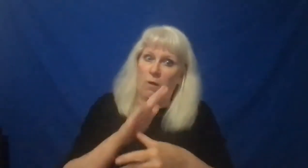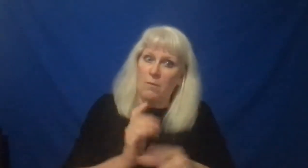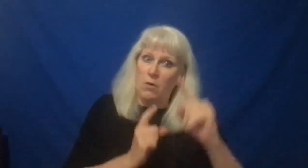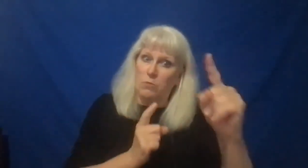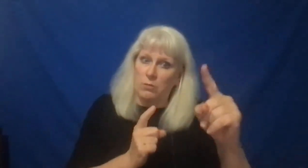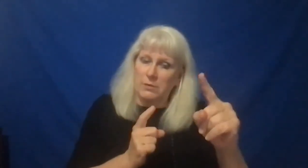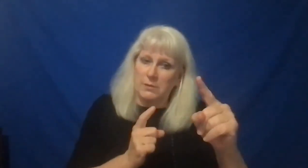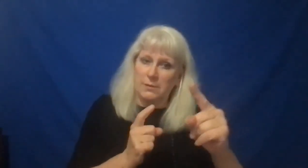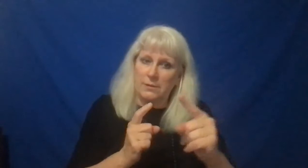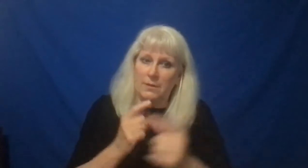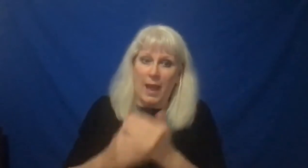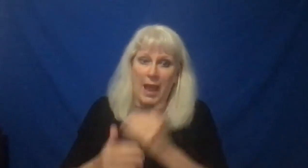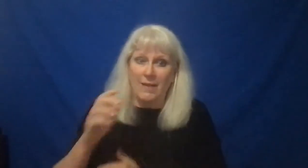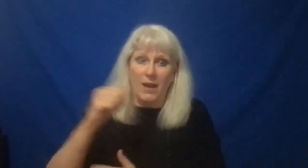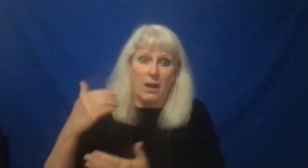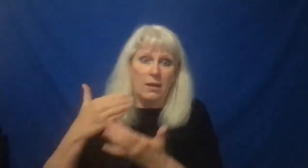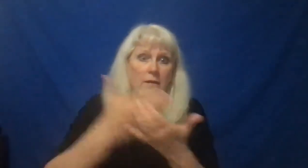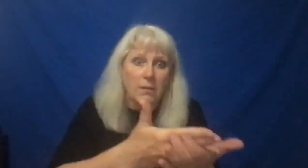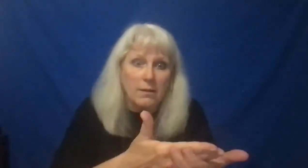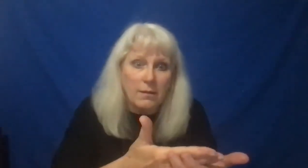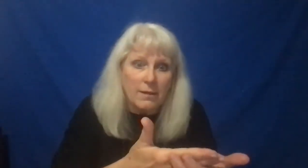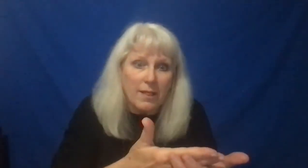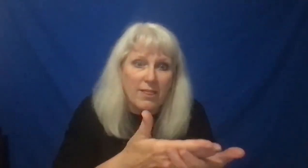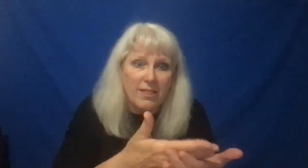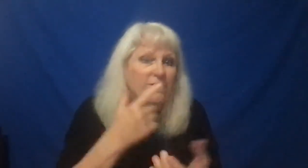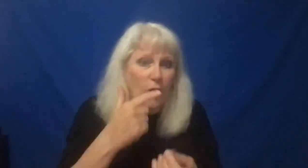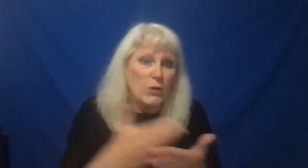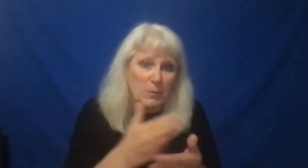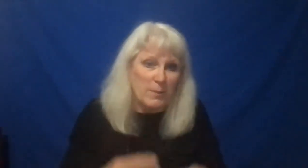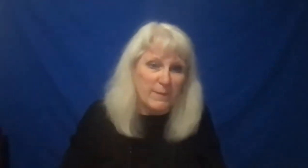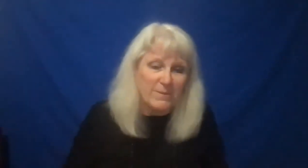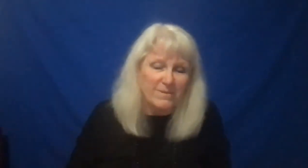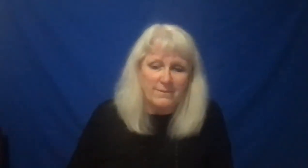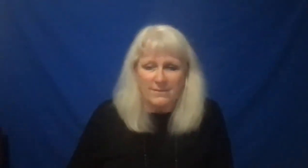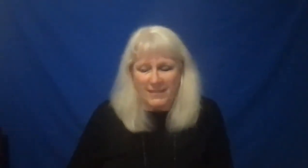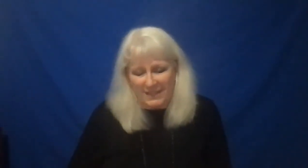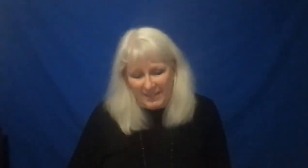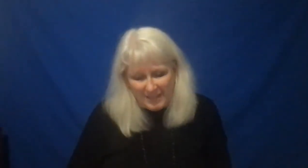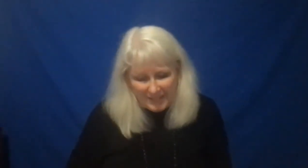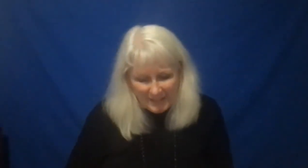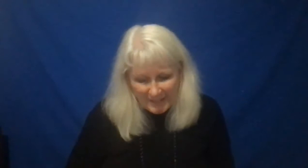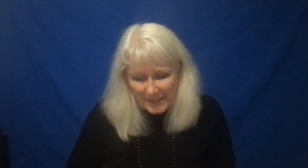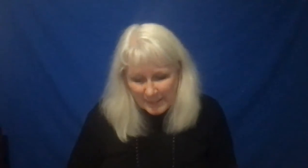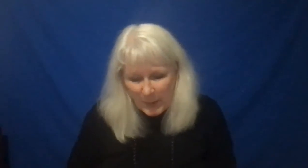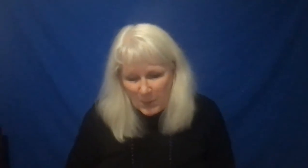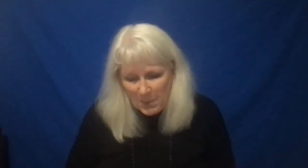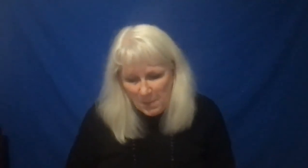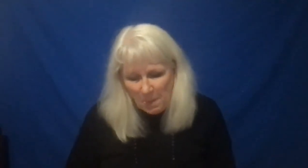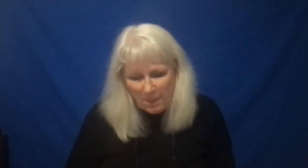hand of AA. And I'll tell you, the thing that most impressive is really arriving at a